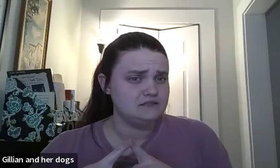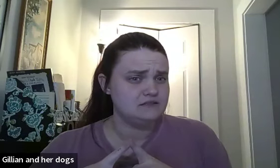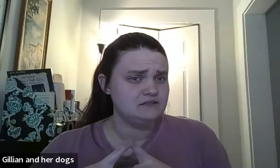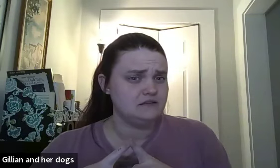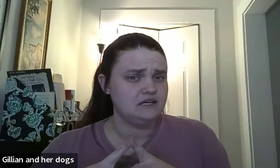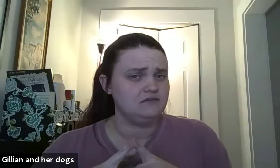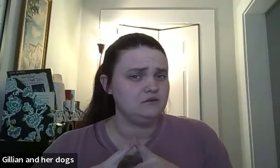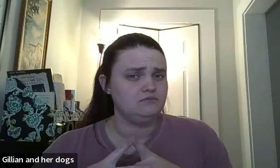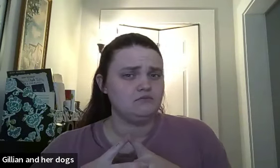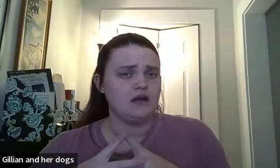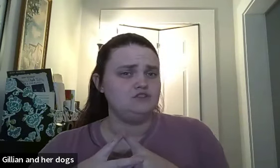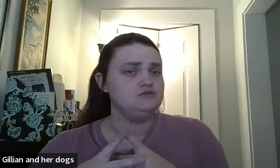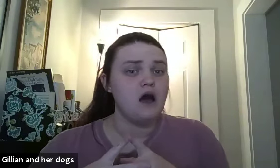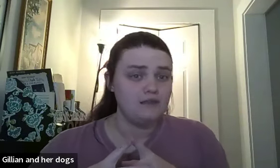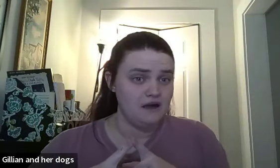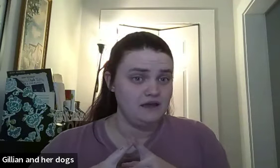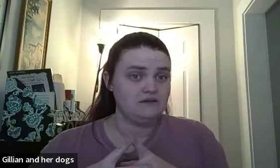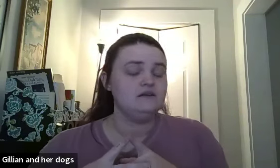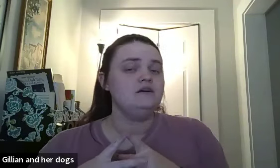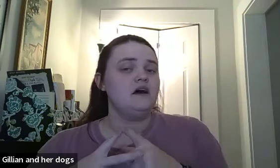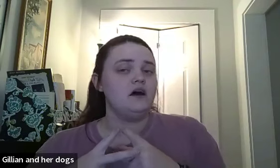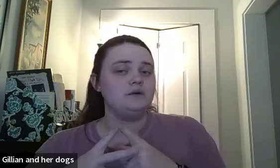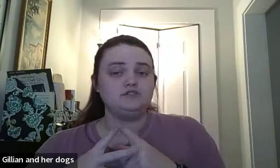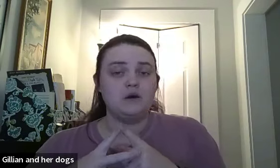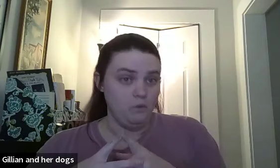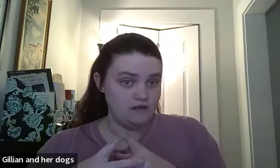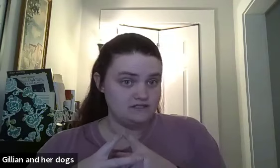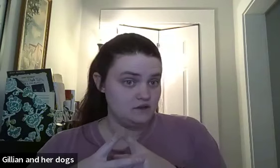not, like I do not like, I do not want